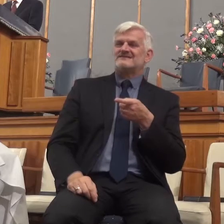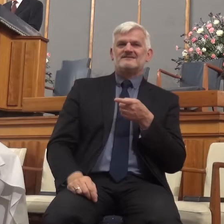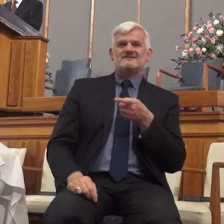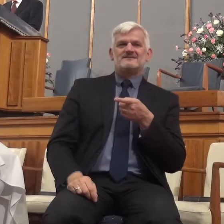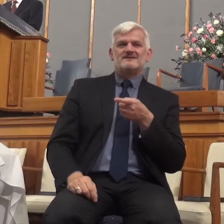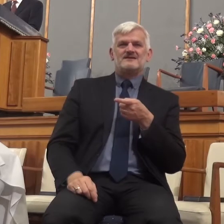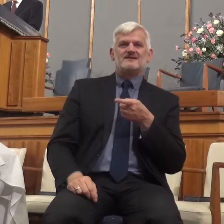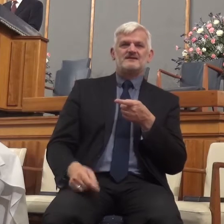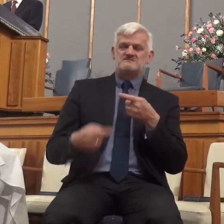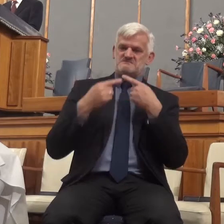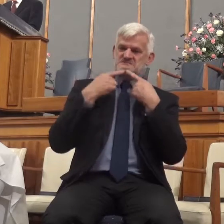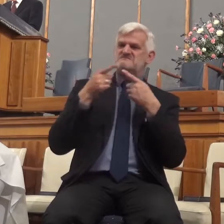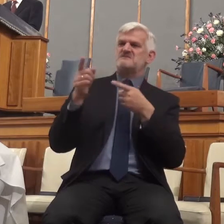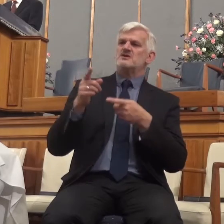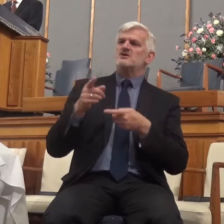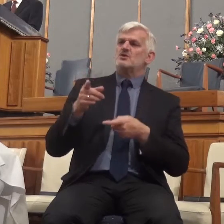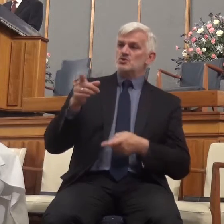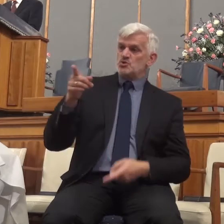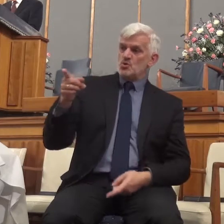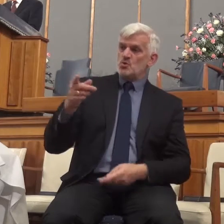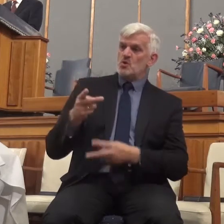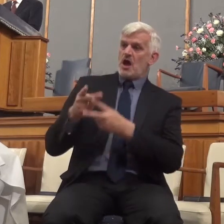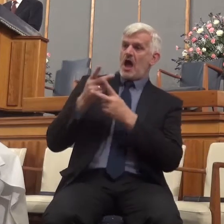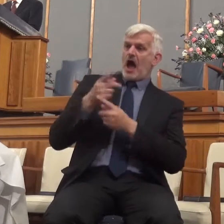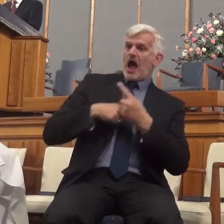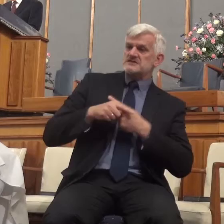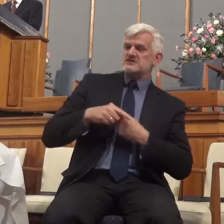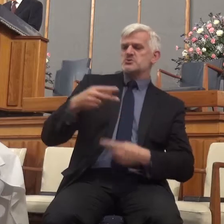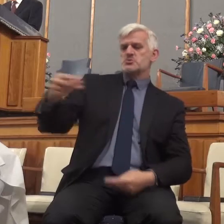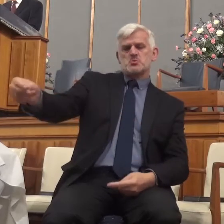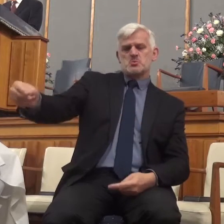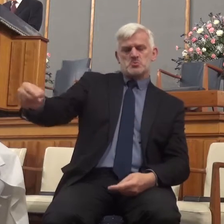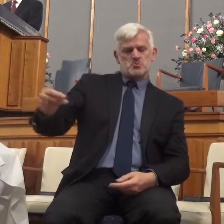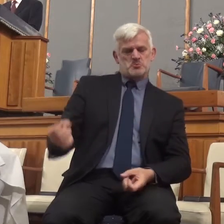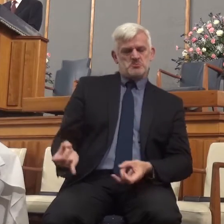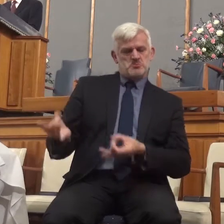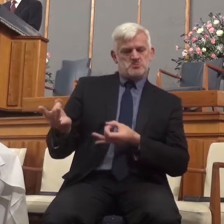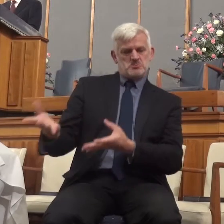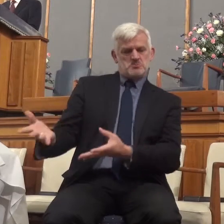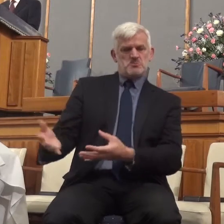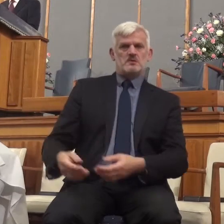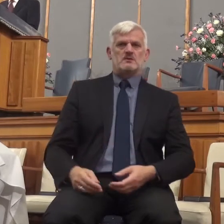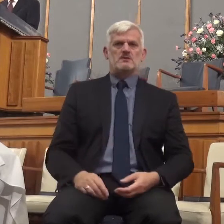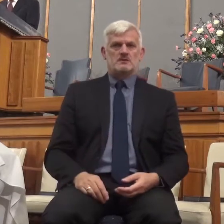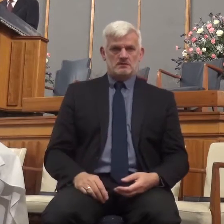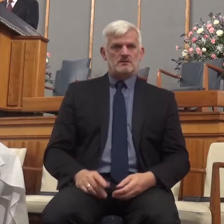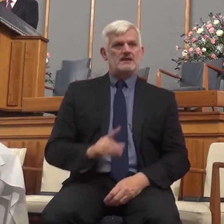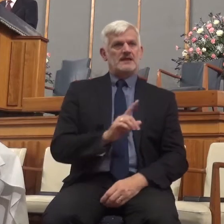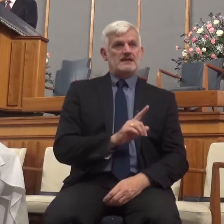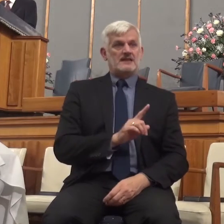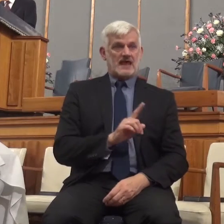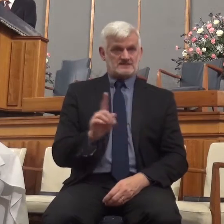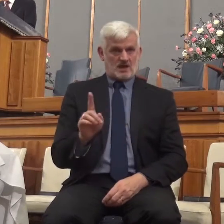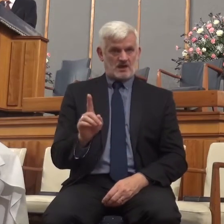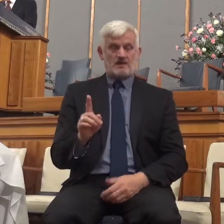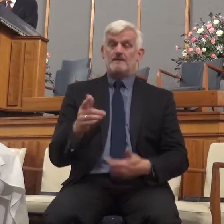him, saying, We will not have this man to reign over us. And it came to pass that when